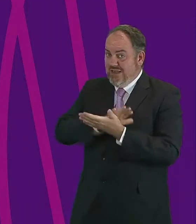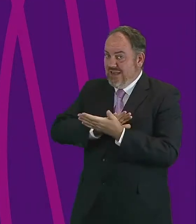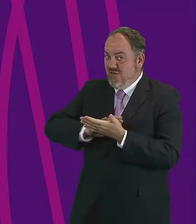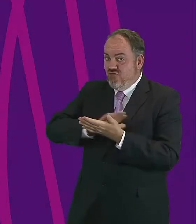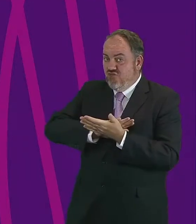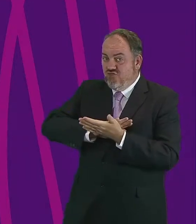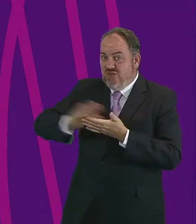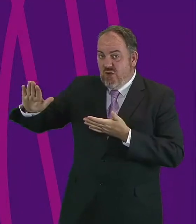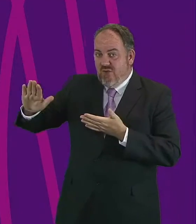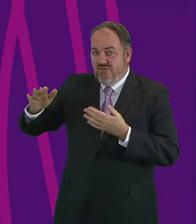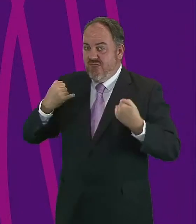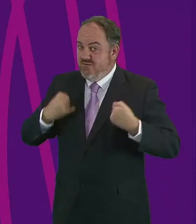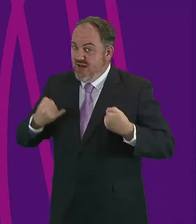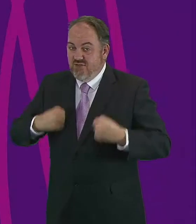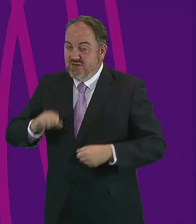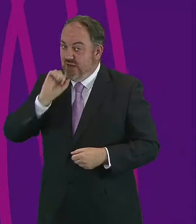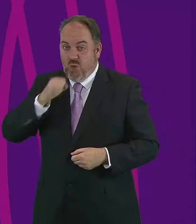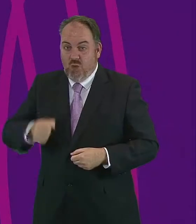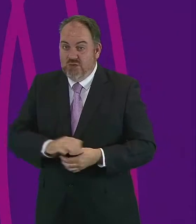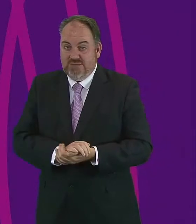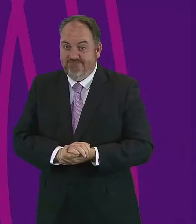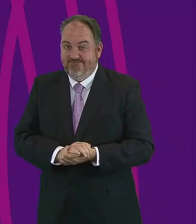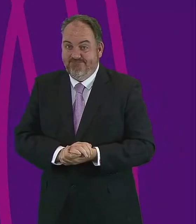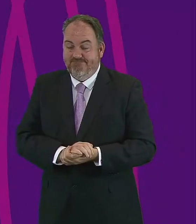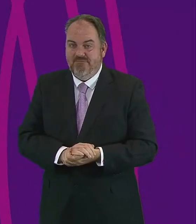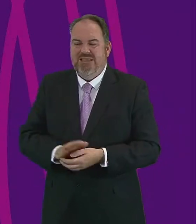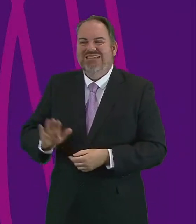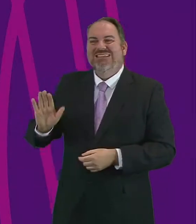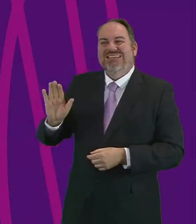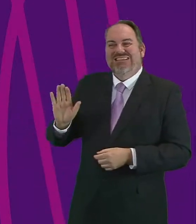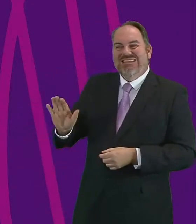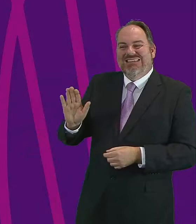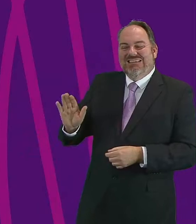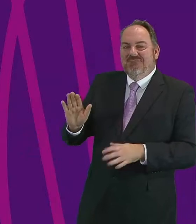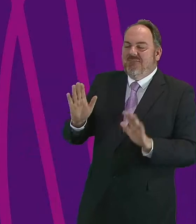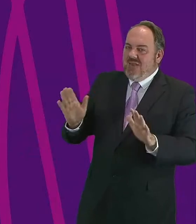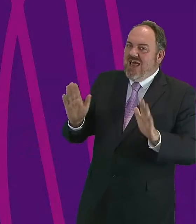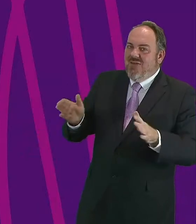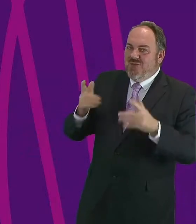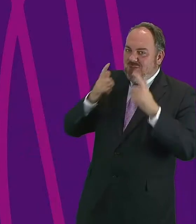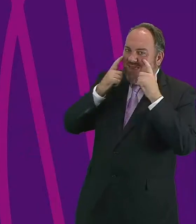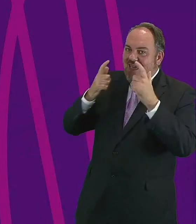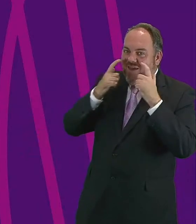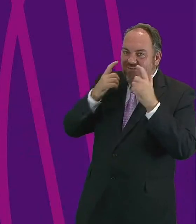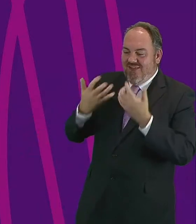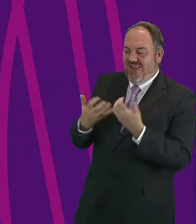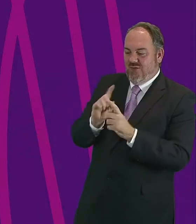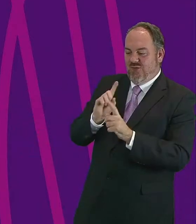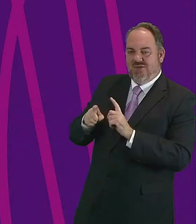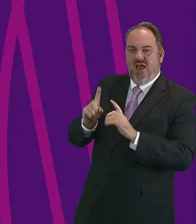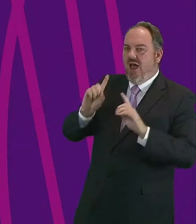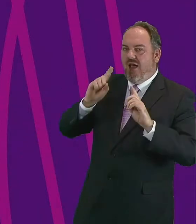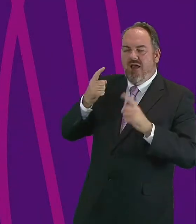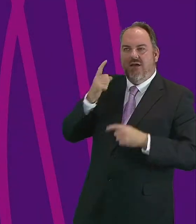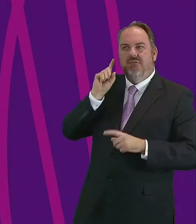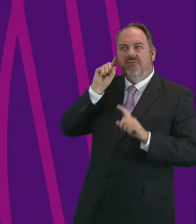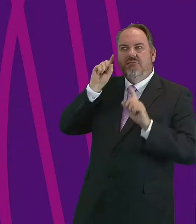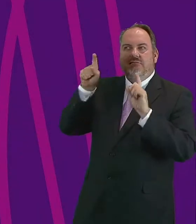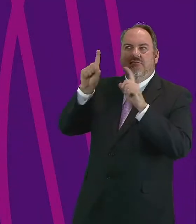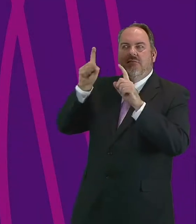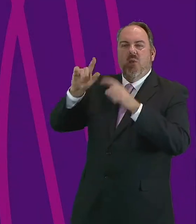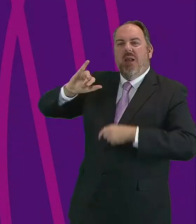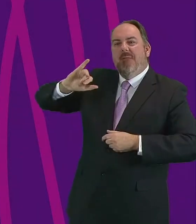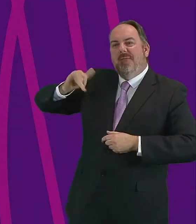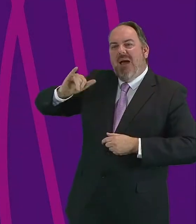Secretary. Again, I just want to caution the member, as I cautioned another member, not to speculate on what may or may not